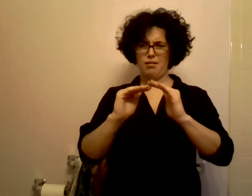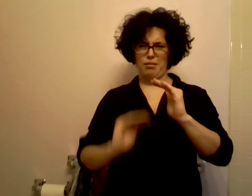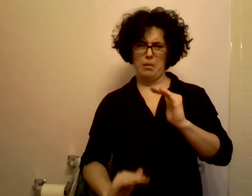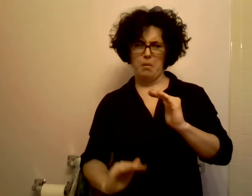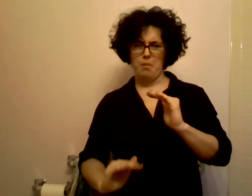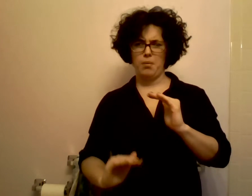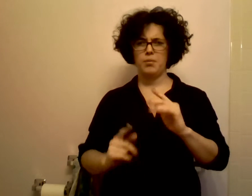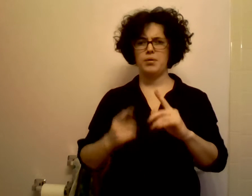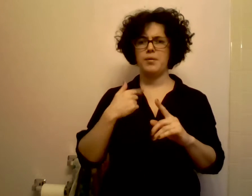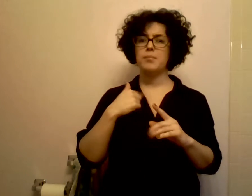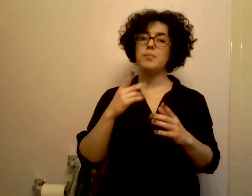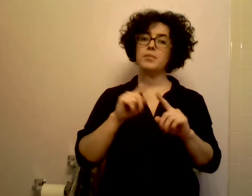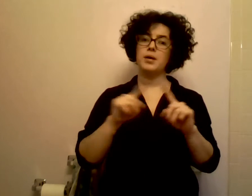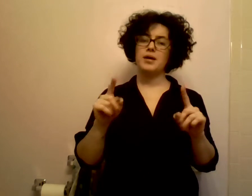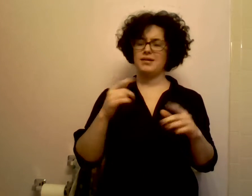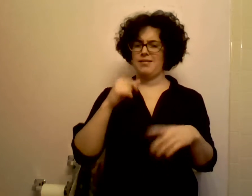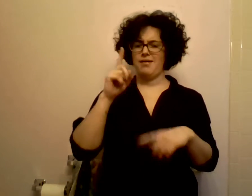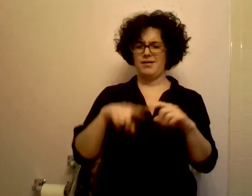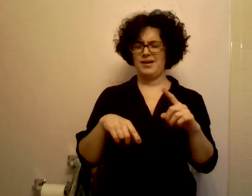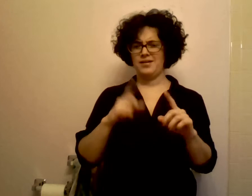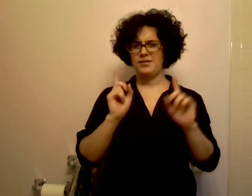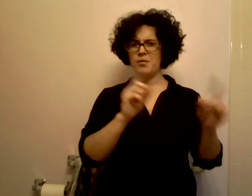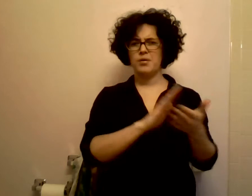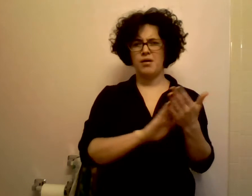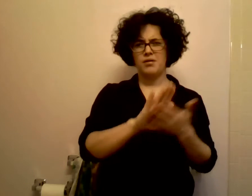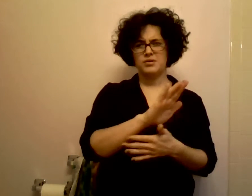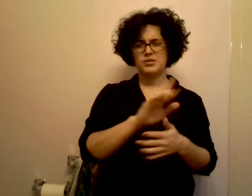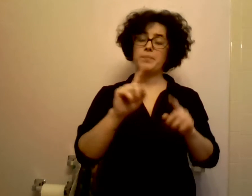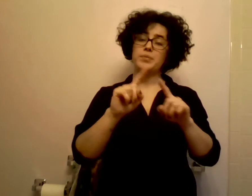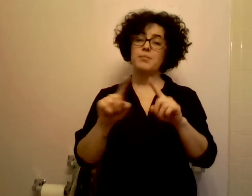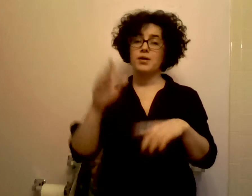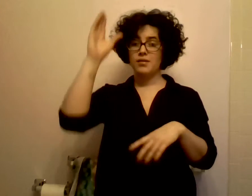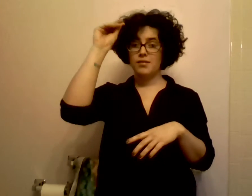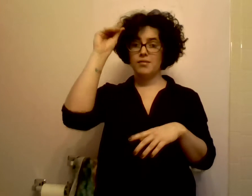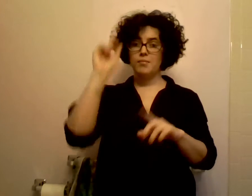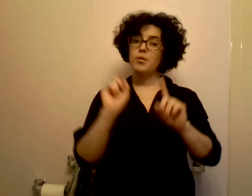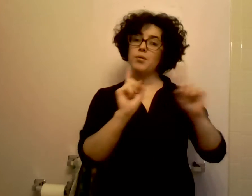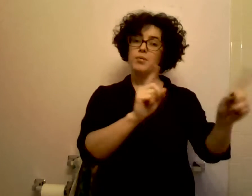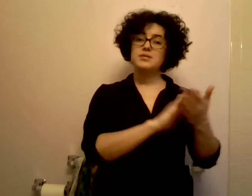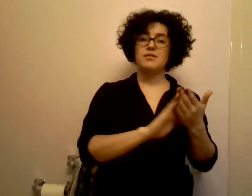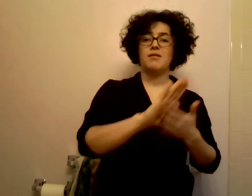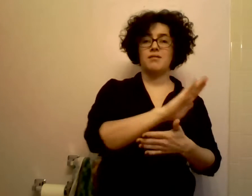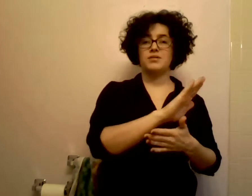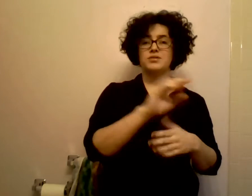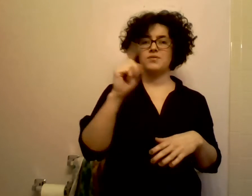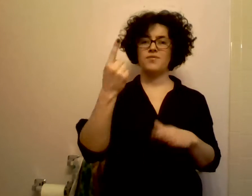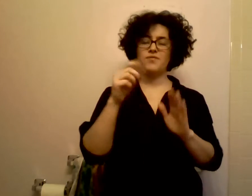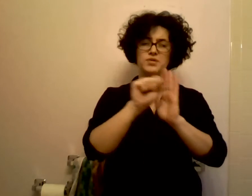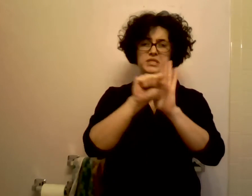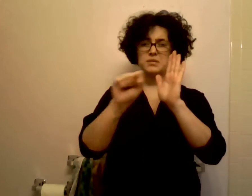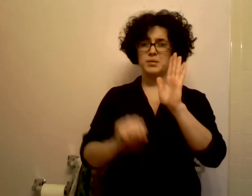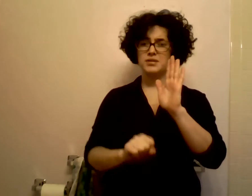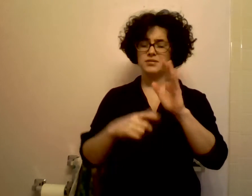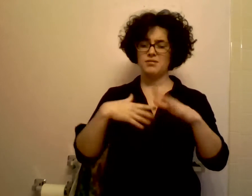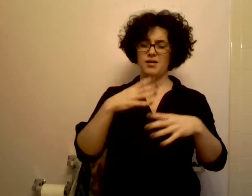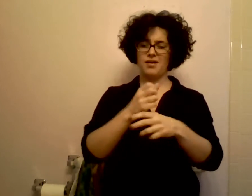go to college. His first term, he received D's and F's. His second term was no better, and the dean